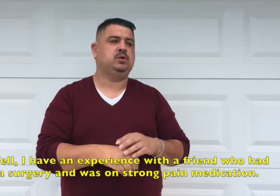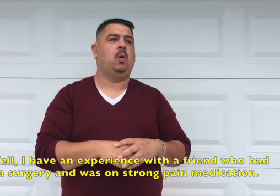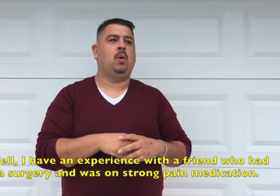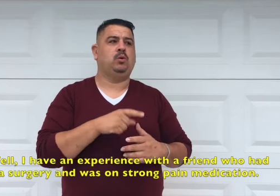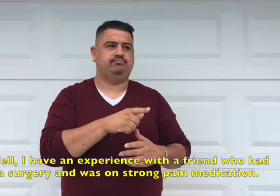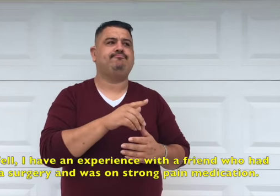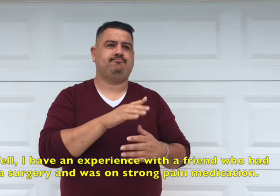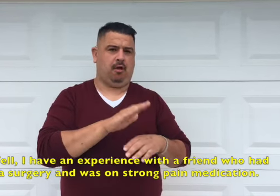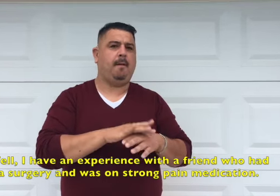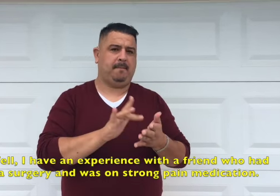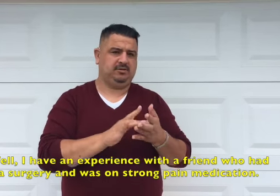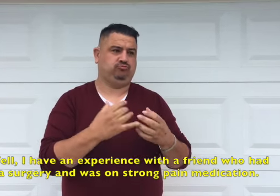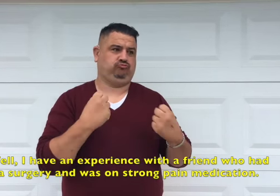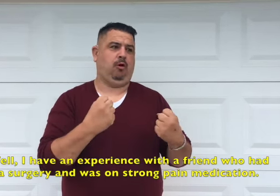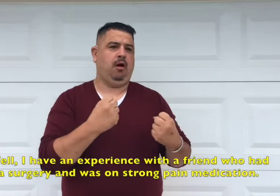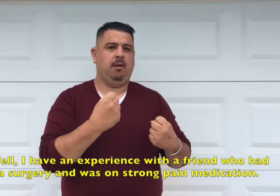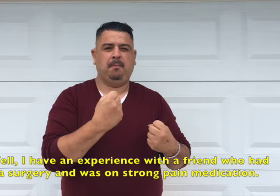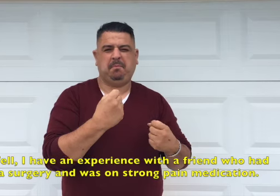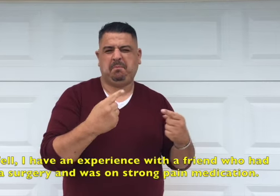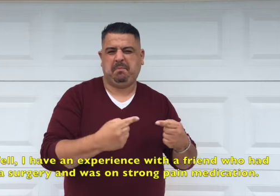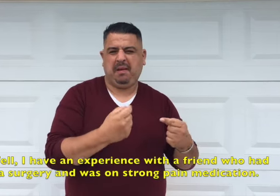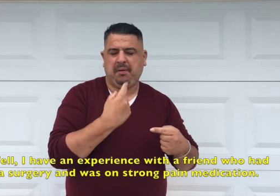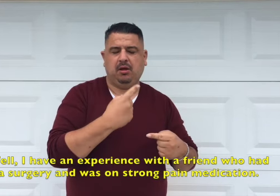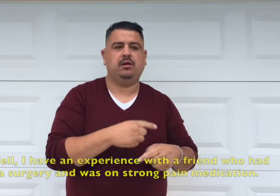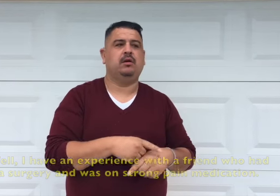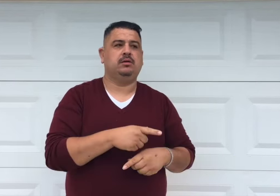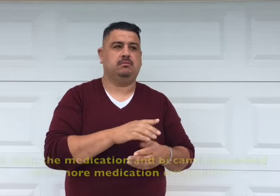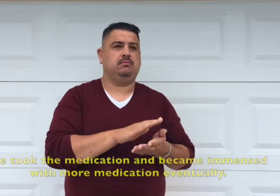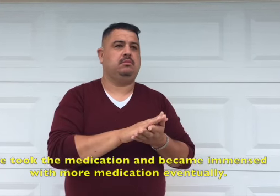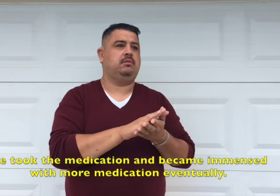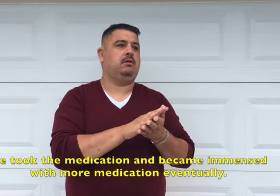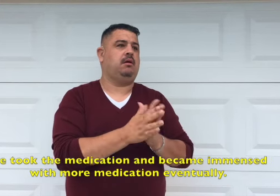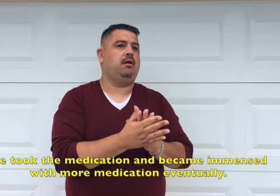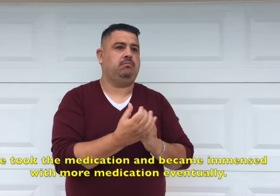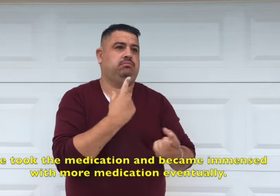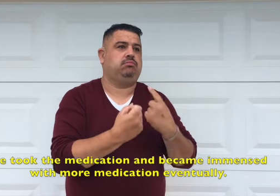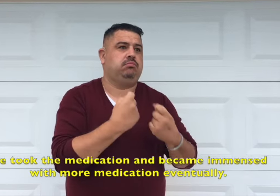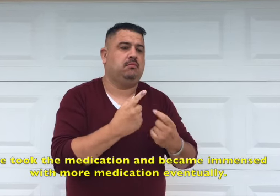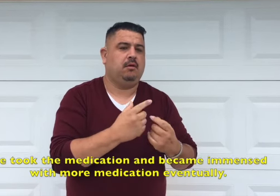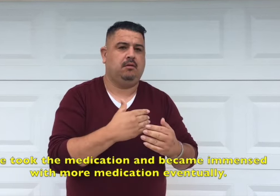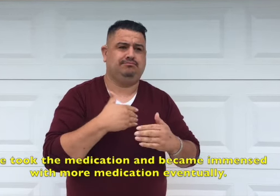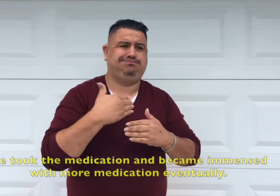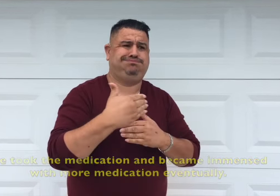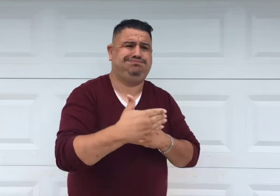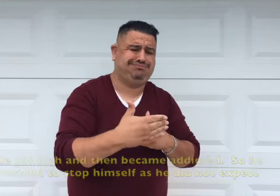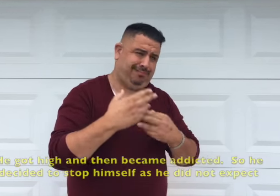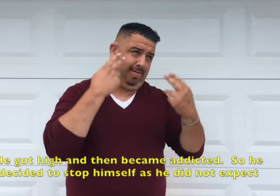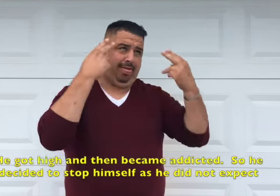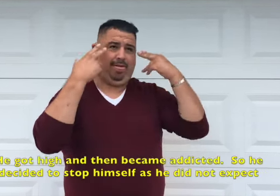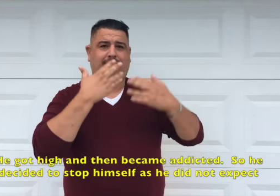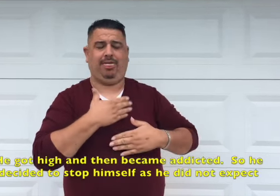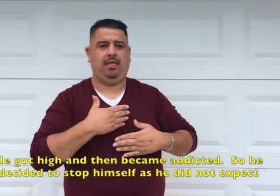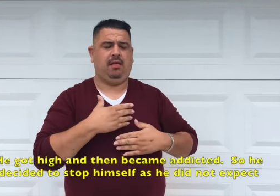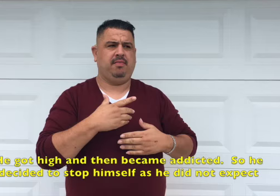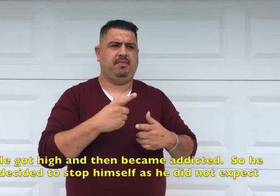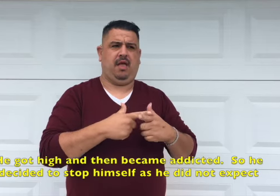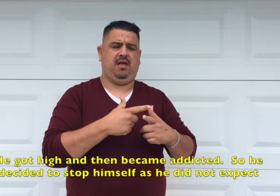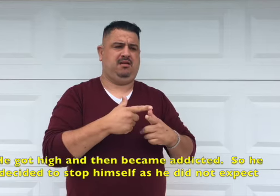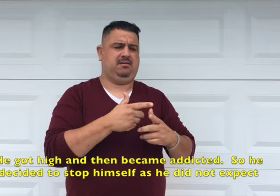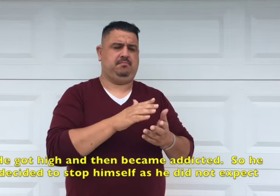surgery and was strong on pain medication. He took the medications to become immense. He got high and then he